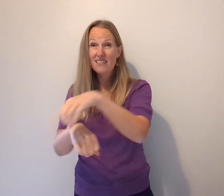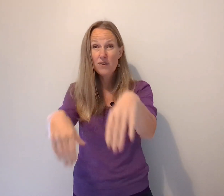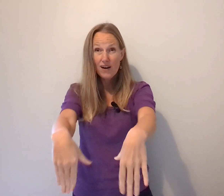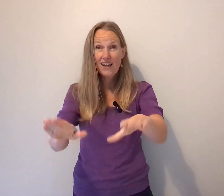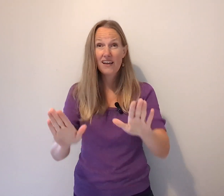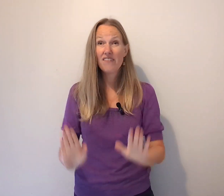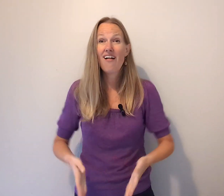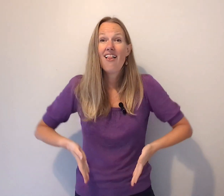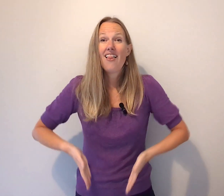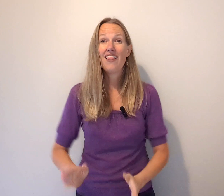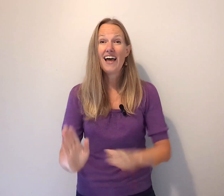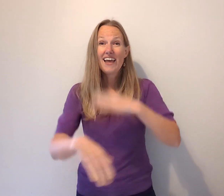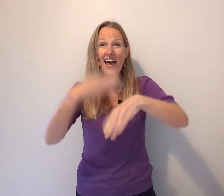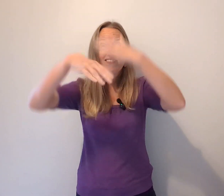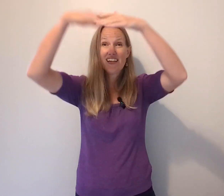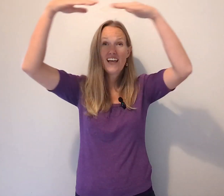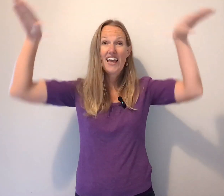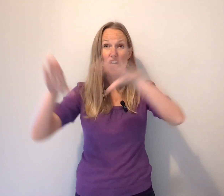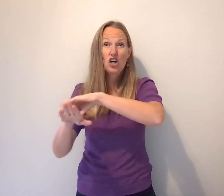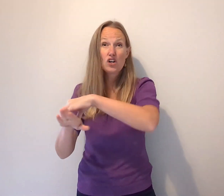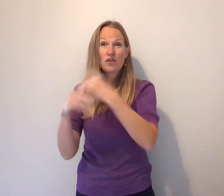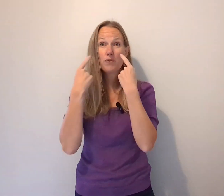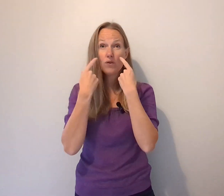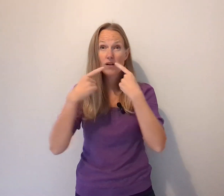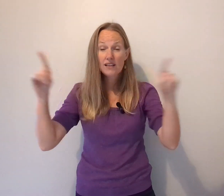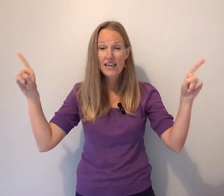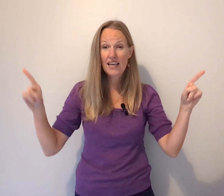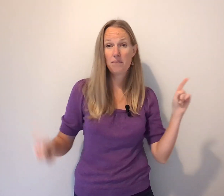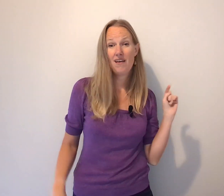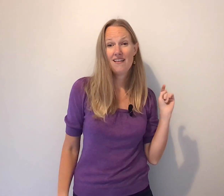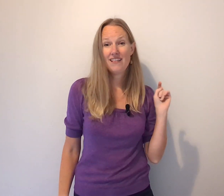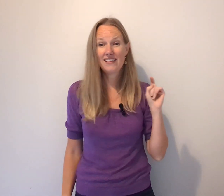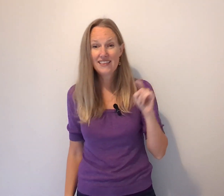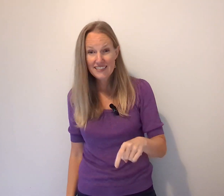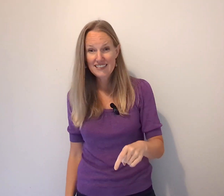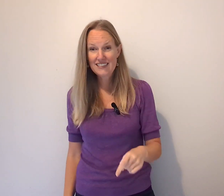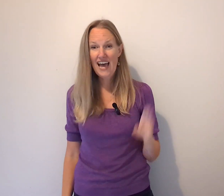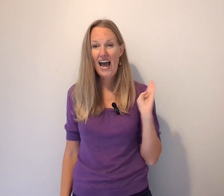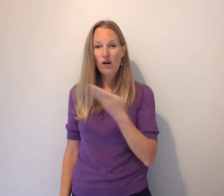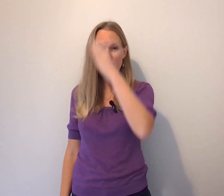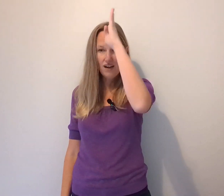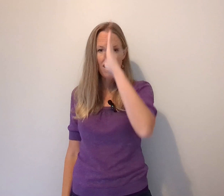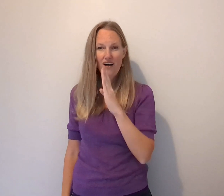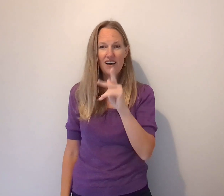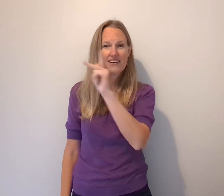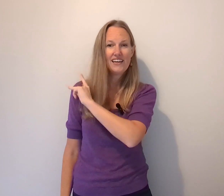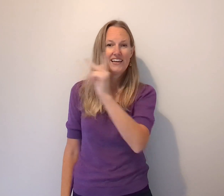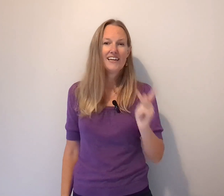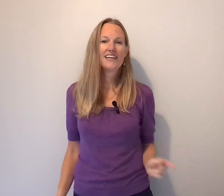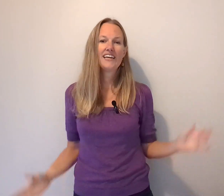the grave. Let heaven and earth proclaim that this is our God,